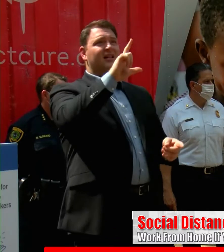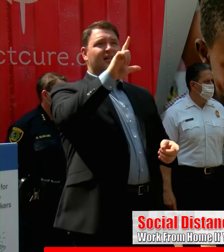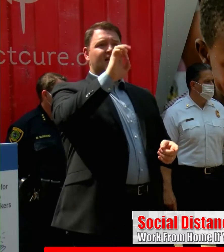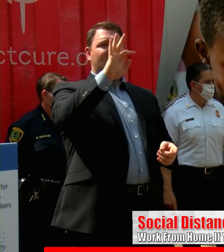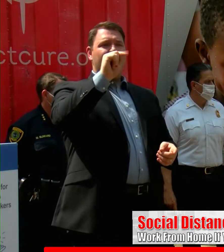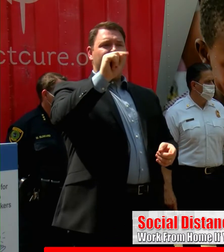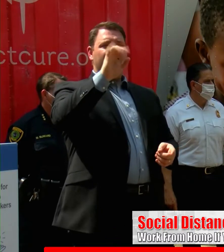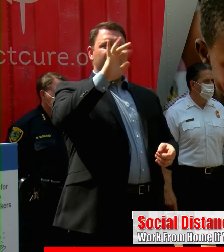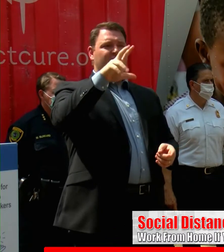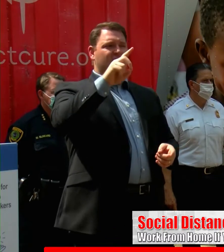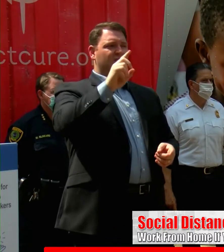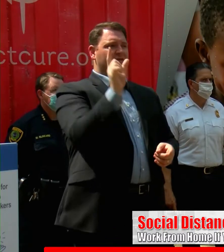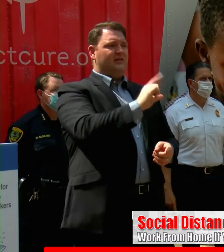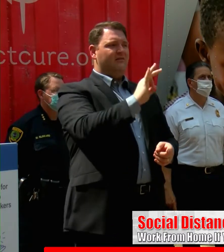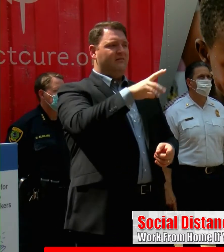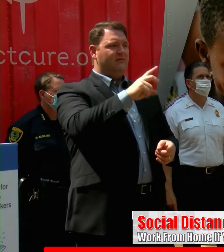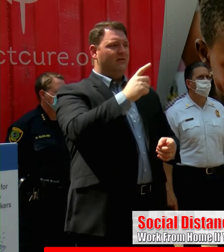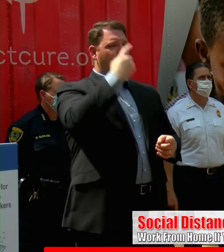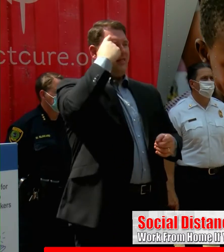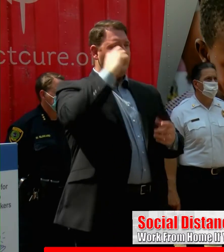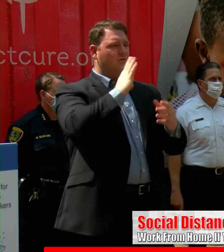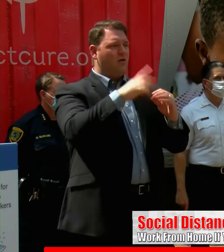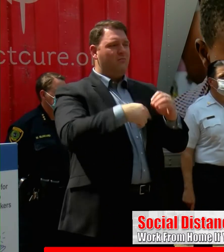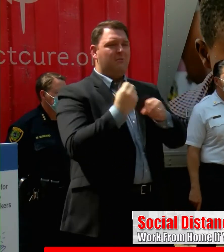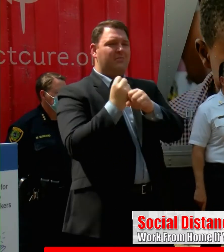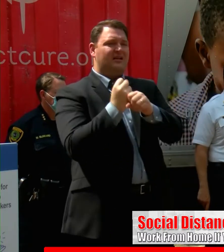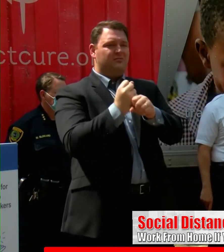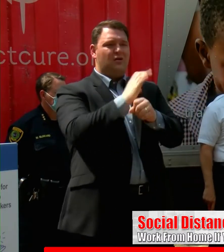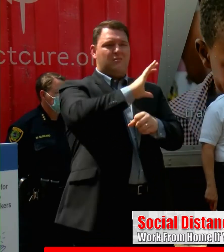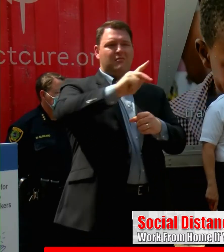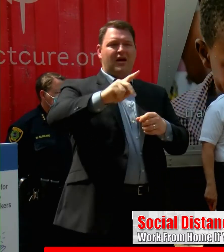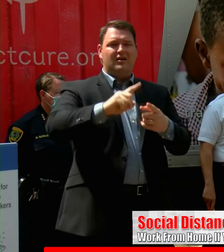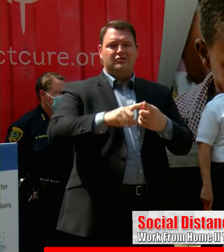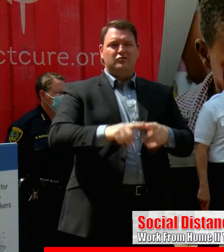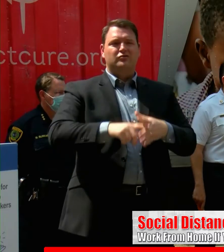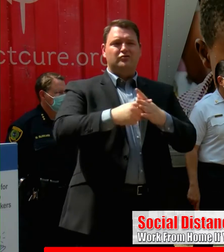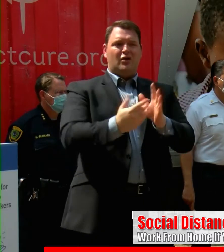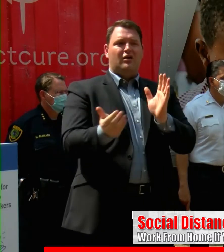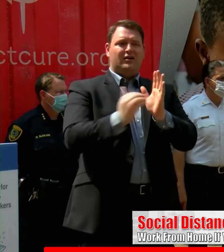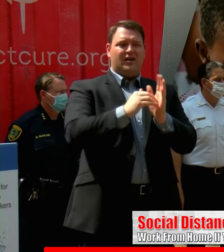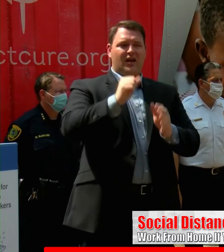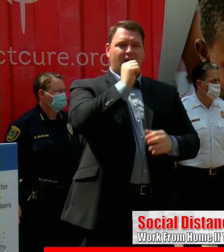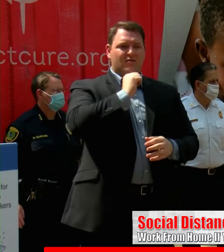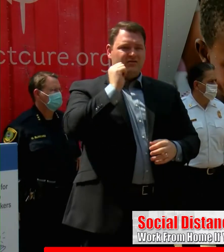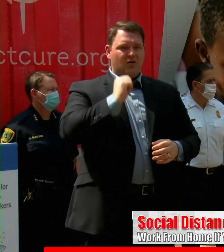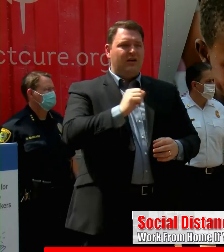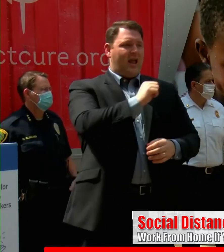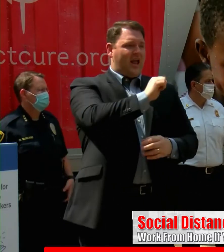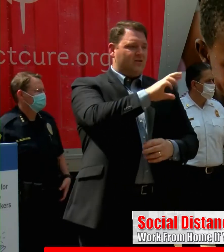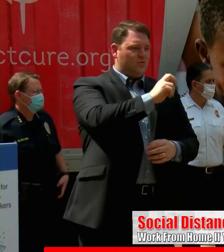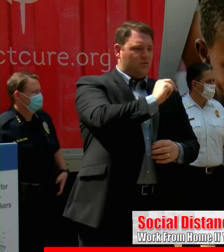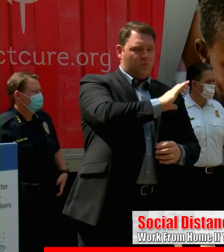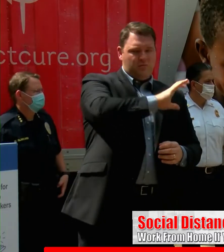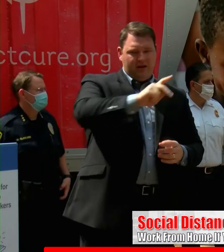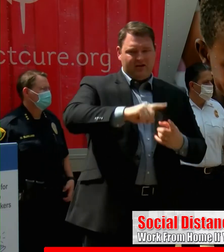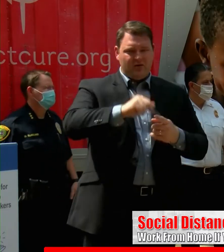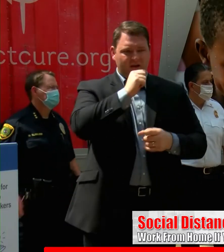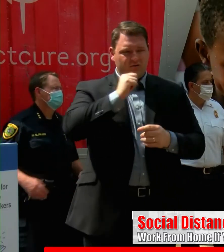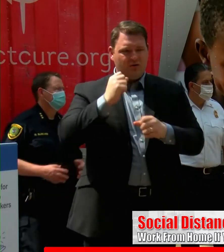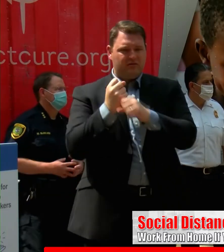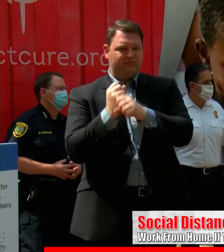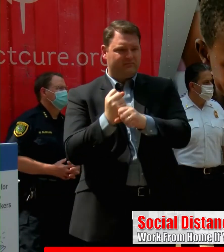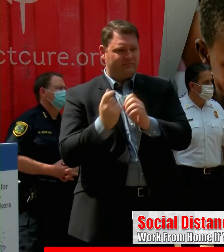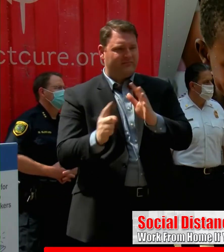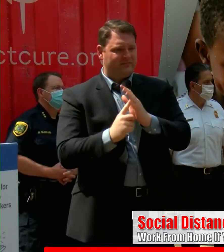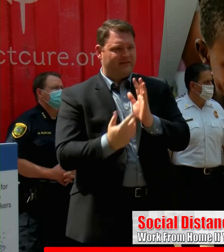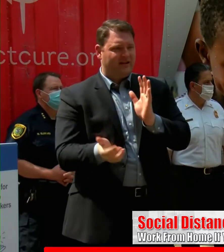about baseball returning in Arizona. That means the Astros, as well as all the other teams, would be playing in Arizona to kind of get the season going. It's only fitting because we're